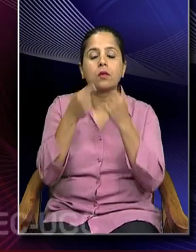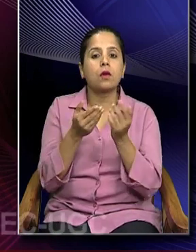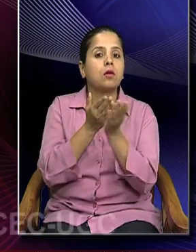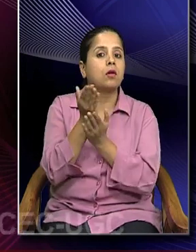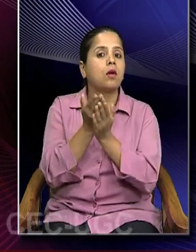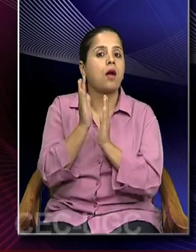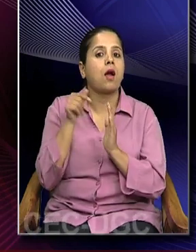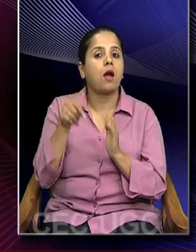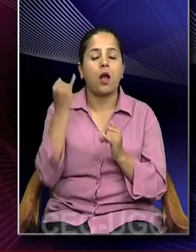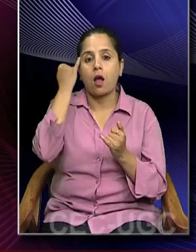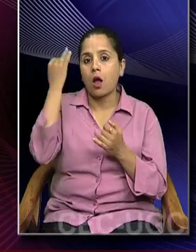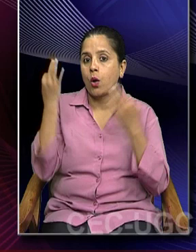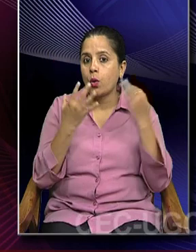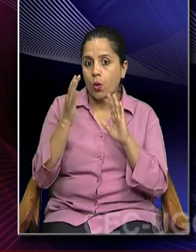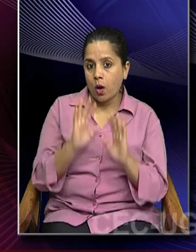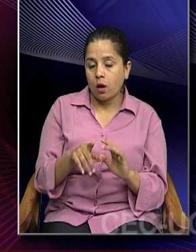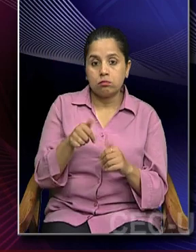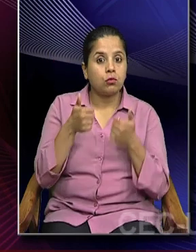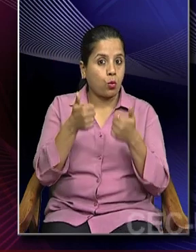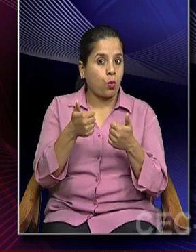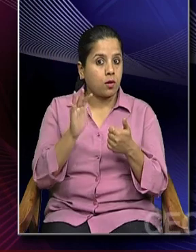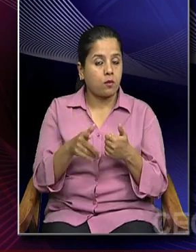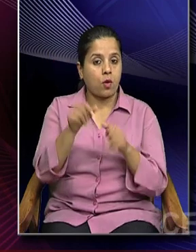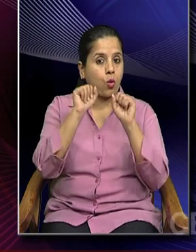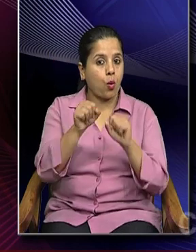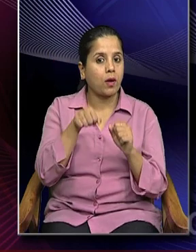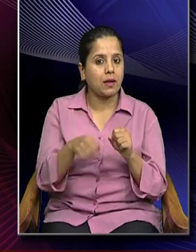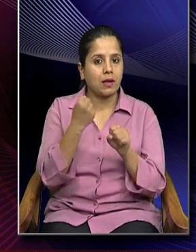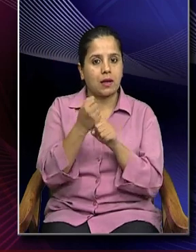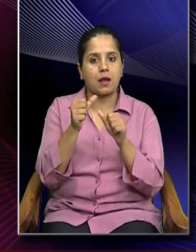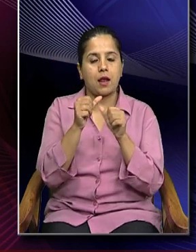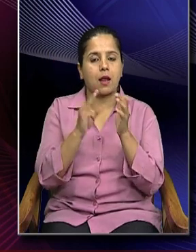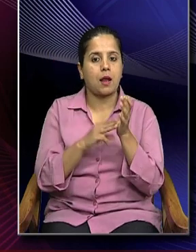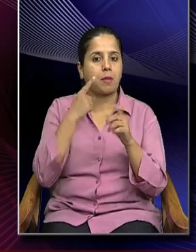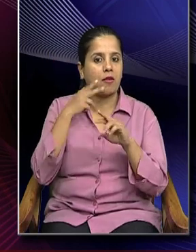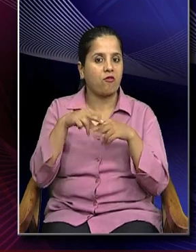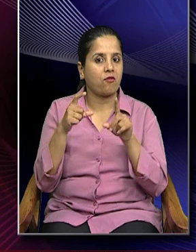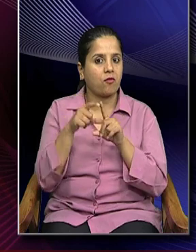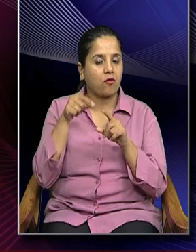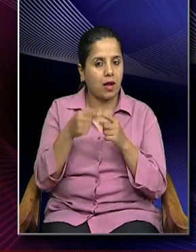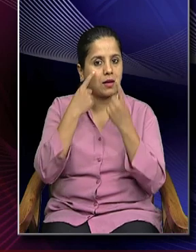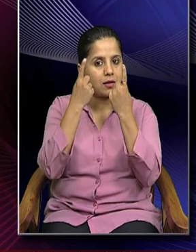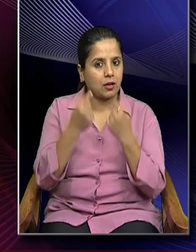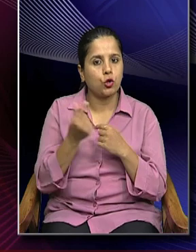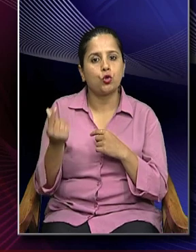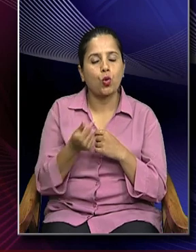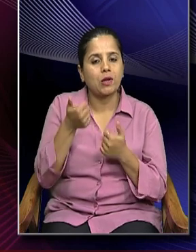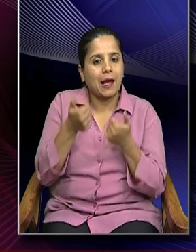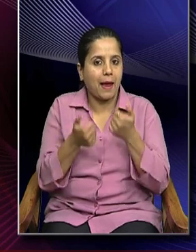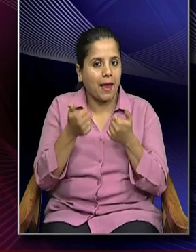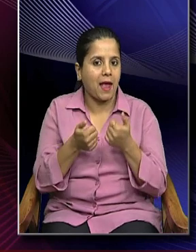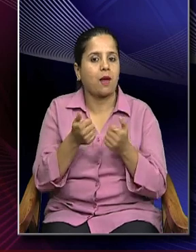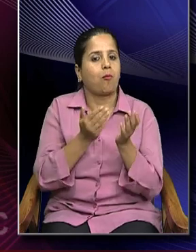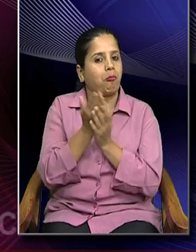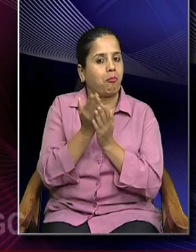method, which is innovative and good, is your gamified assessment, that is using the game